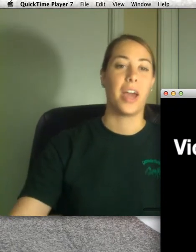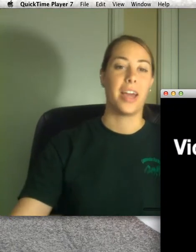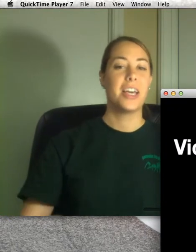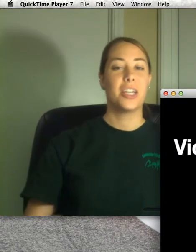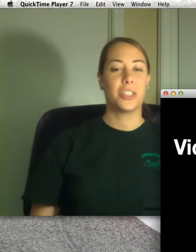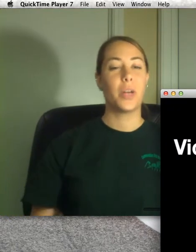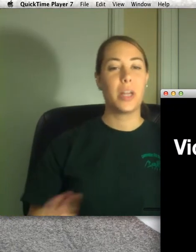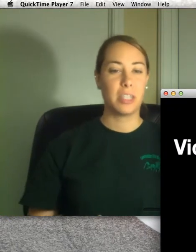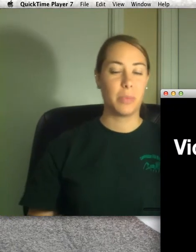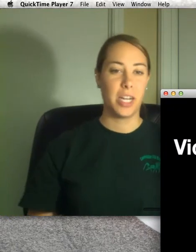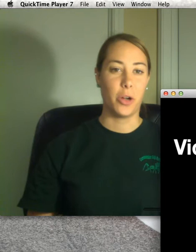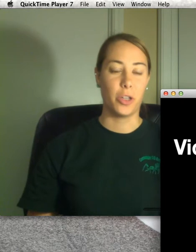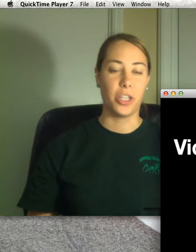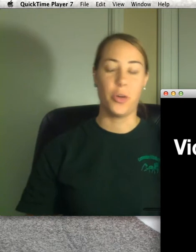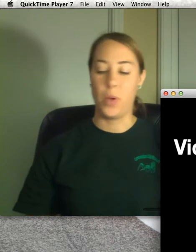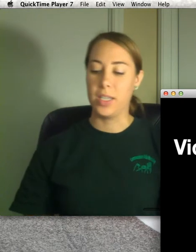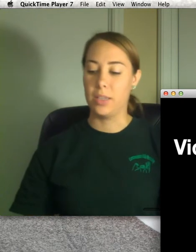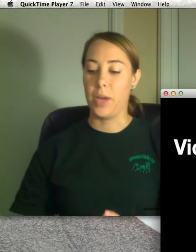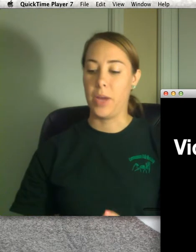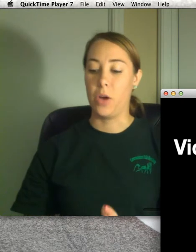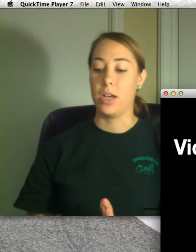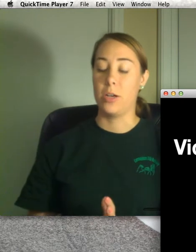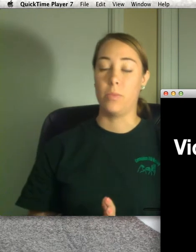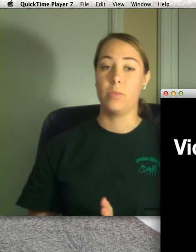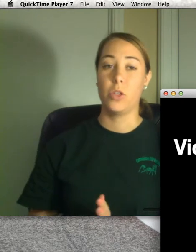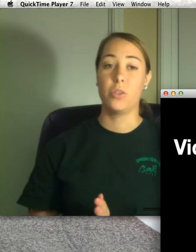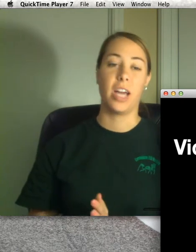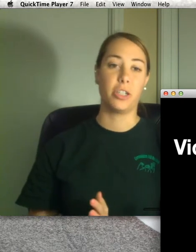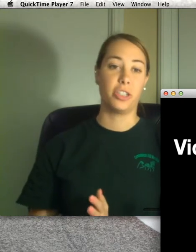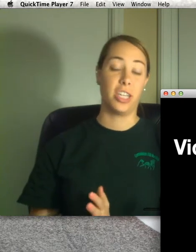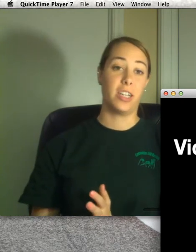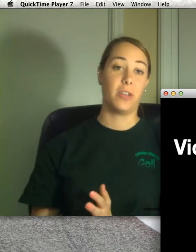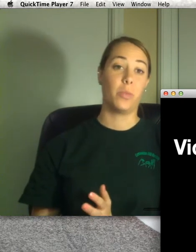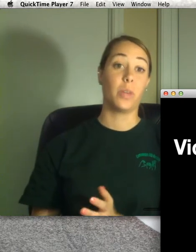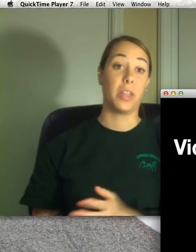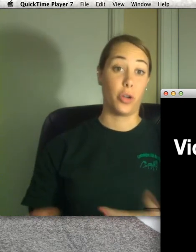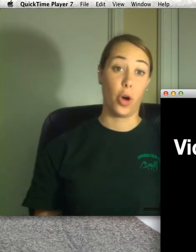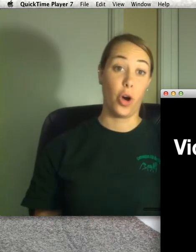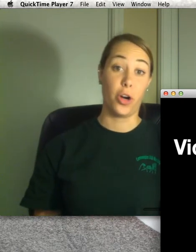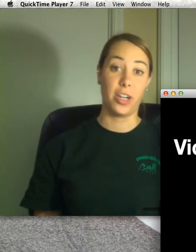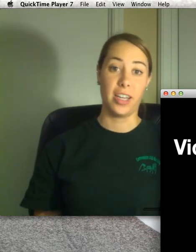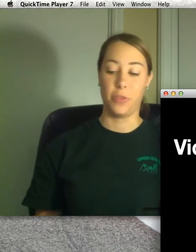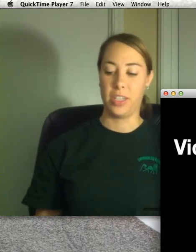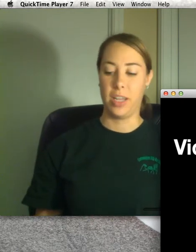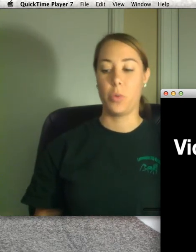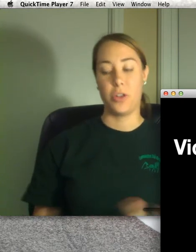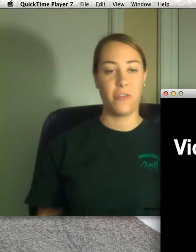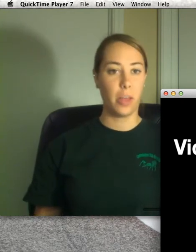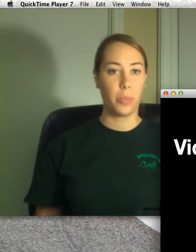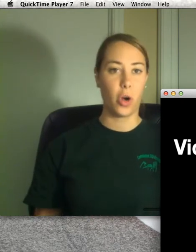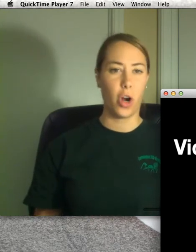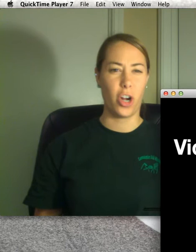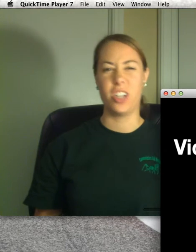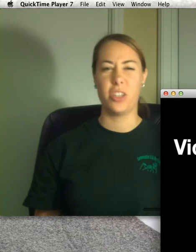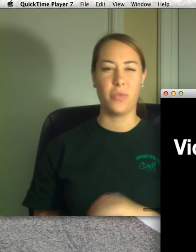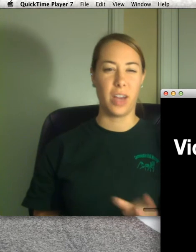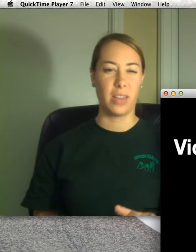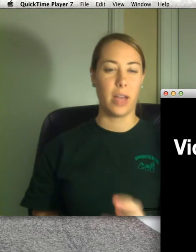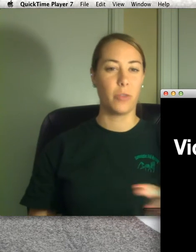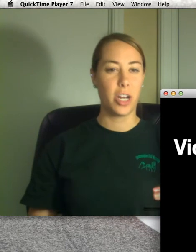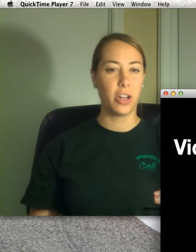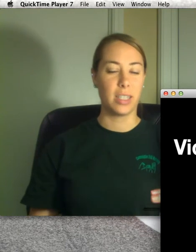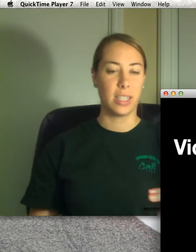Okay, so what he was explaining earlier was about using hydrogen with your car. And for example, when you fill up your car, you've